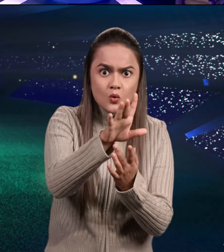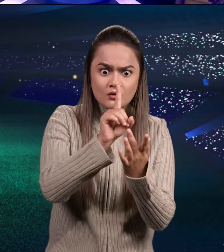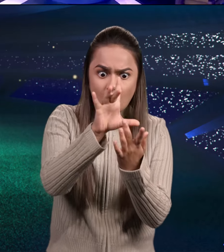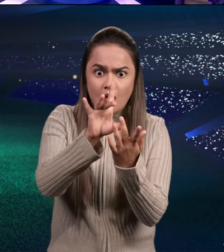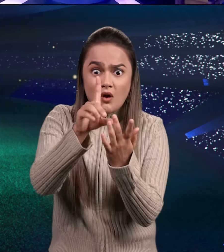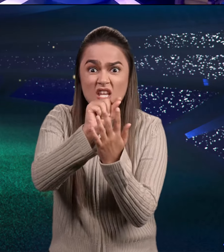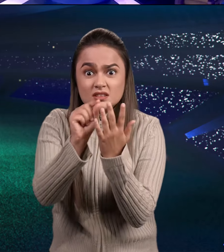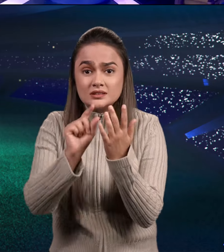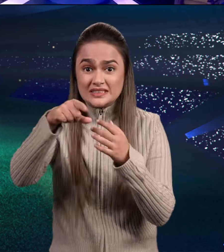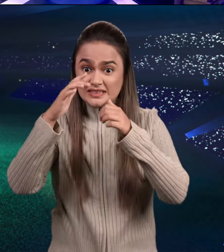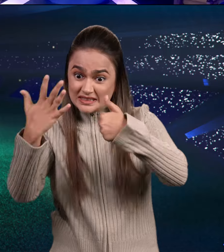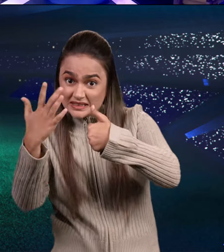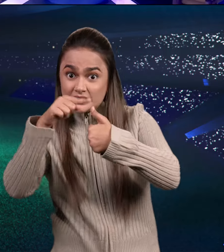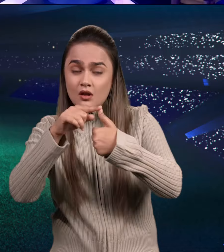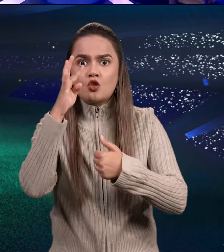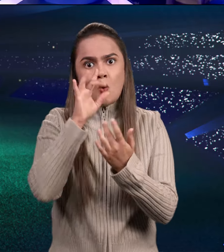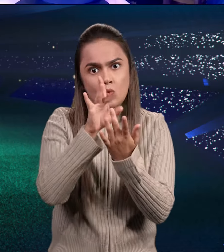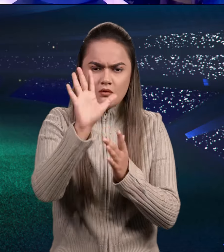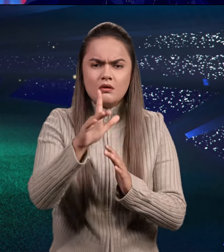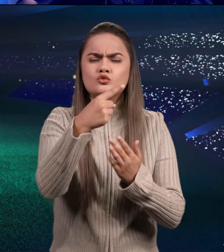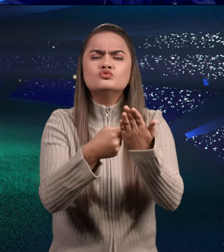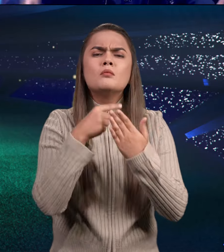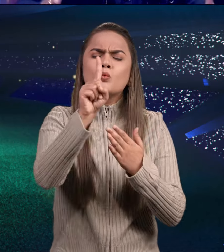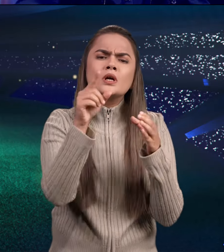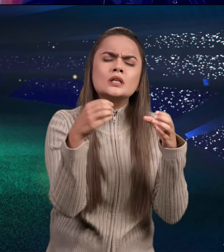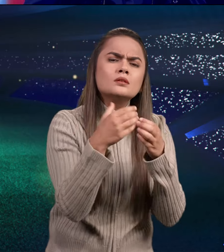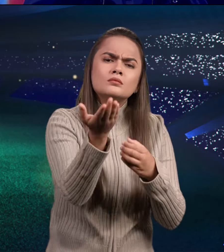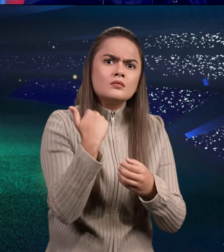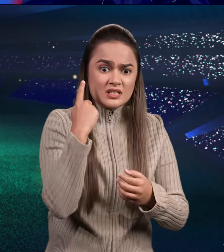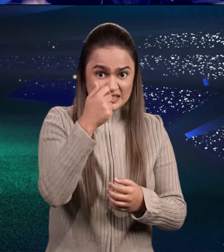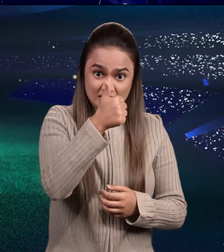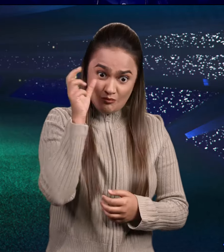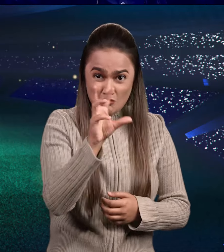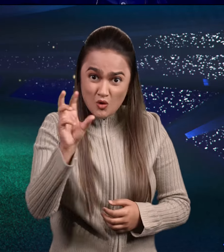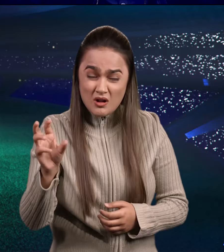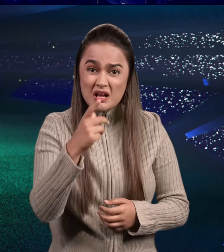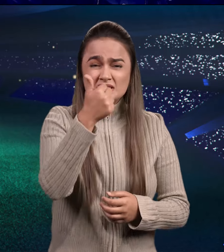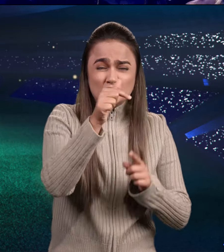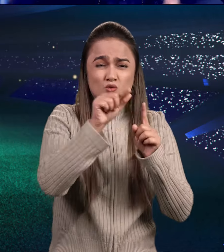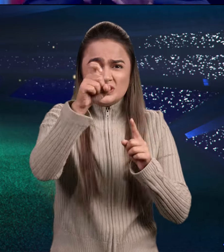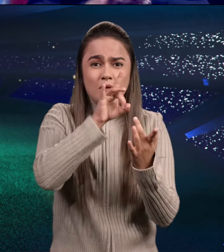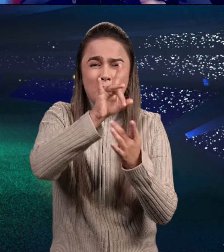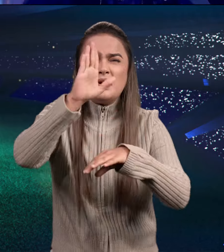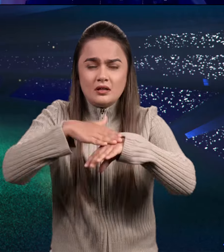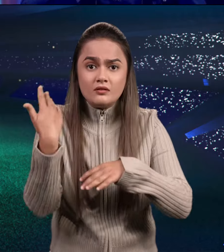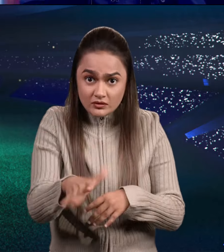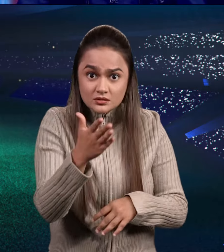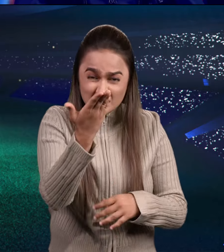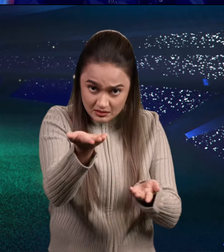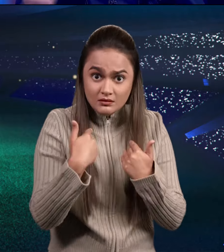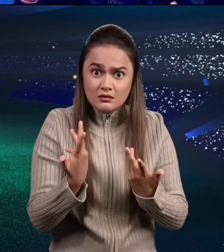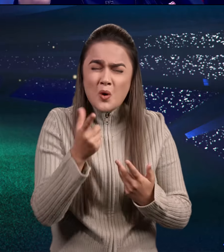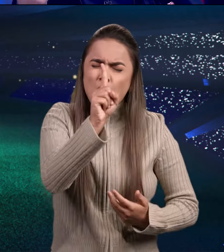-10 wicket. And who is the 6th, who has 9 wicket. Look, I have a team, 6 bowlers and 6 have 60 wicket.